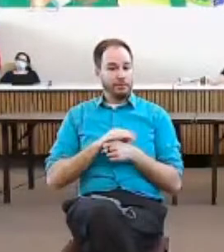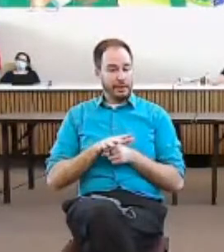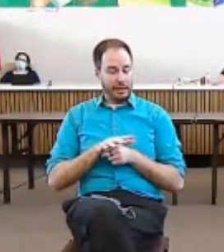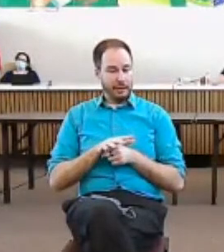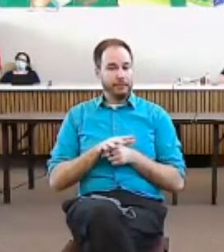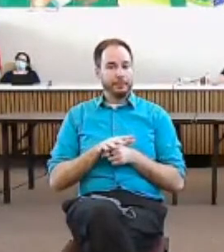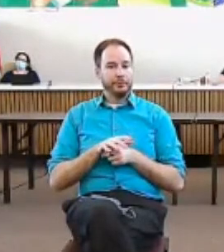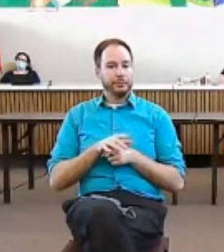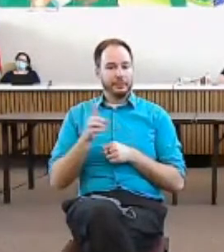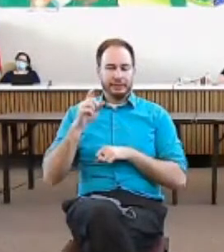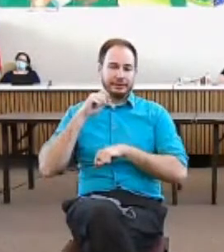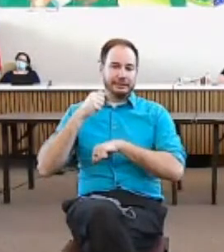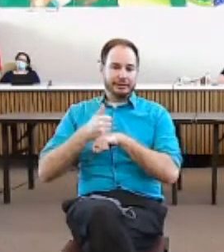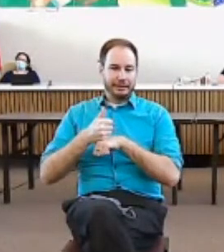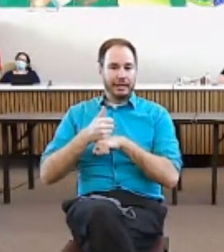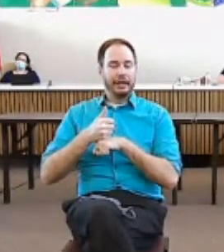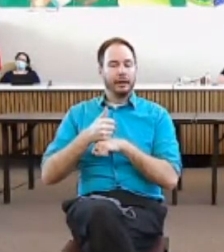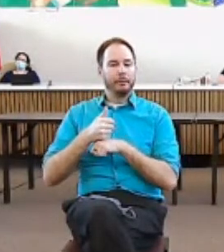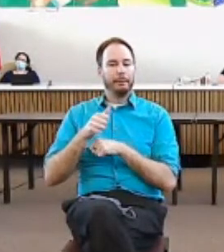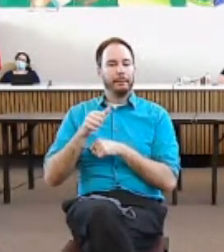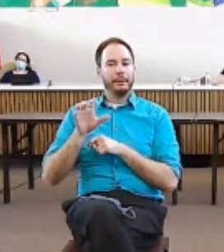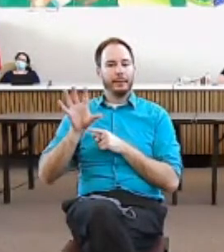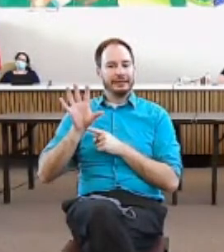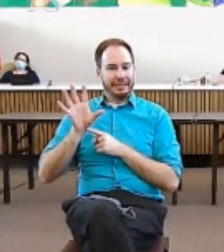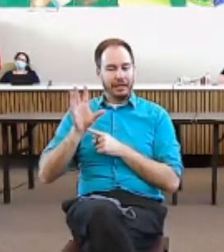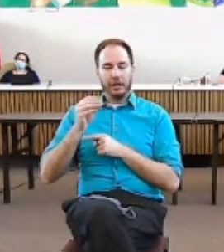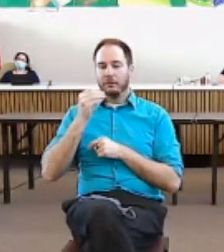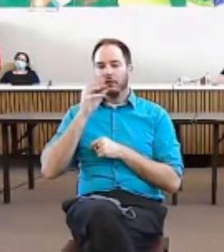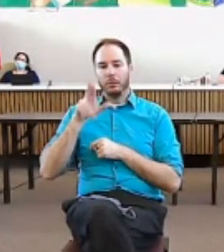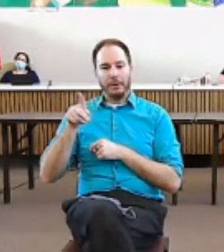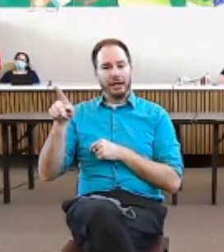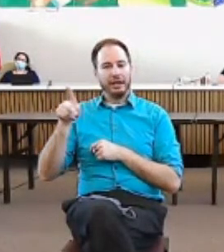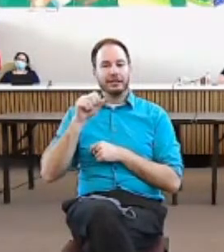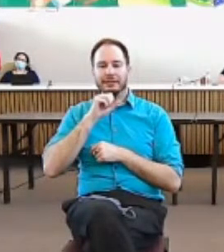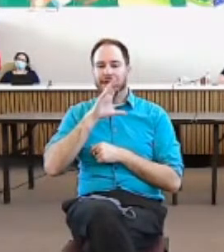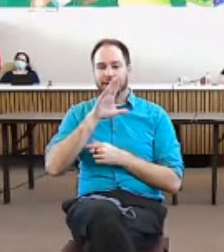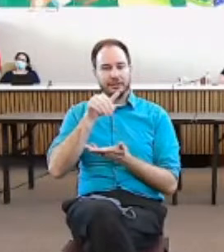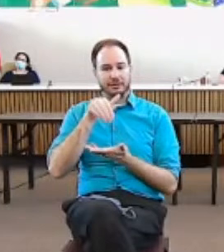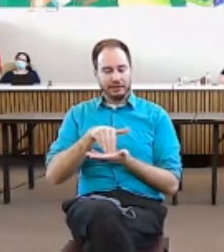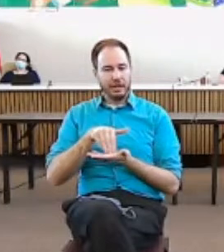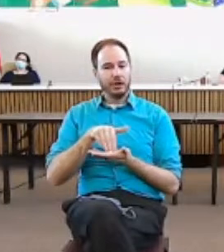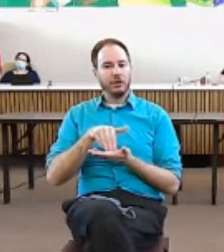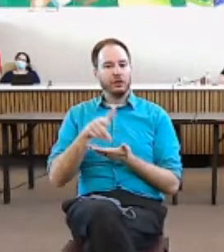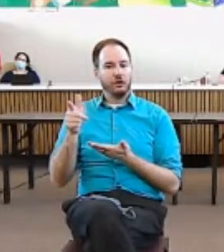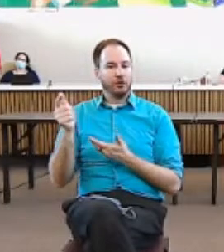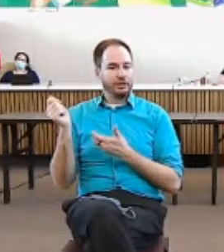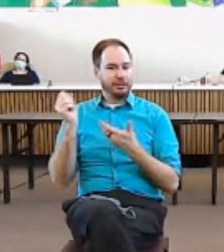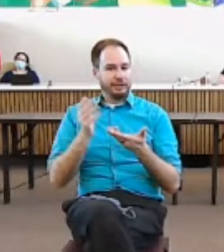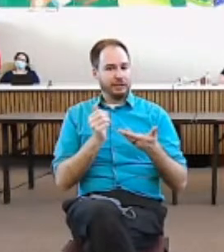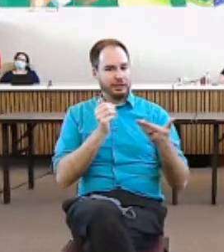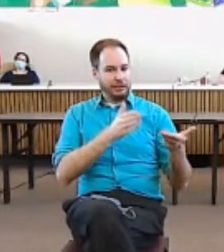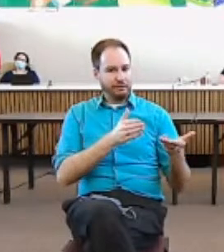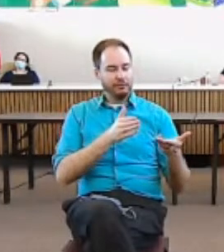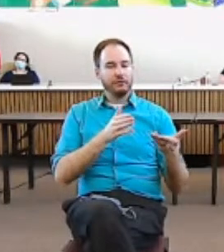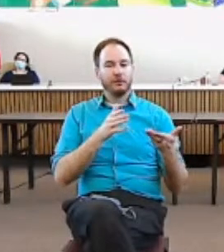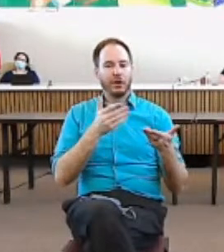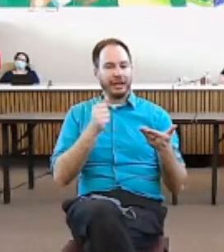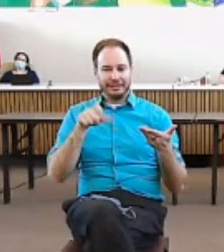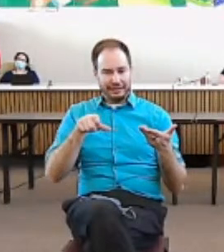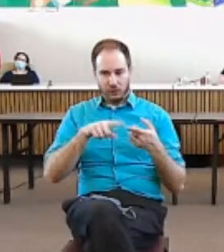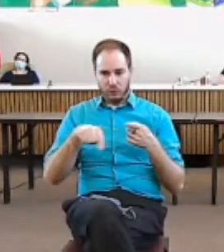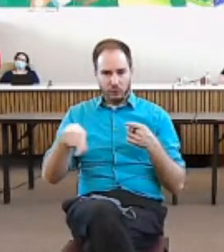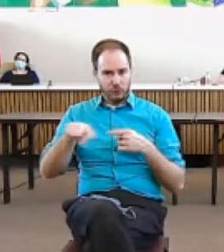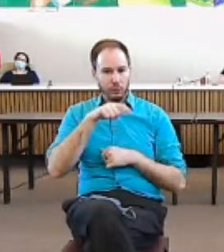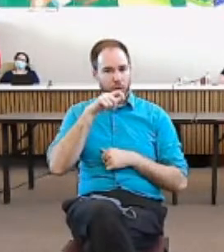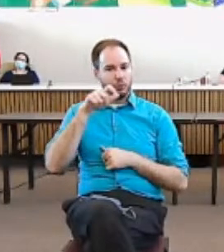she set up a satellite food bank at the senior center. She delivers food and necessities to those